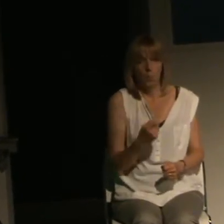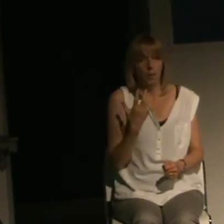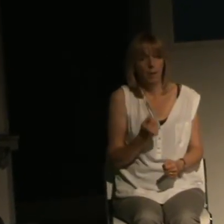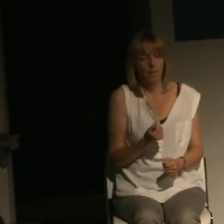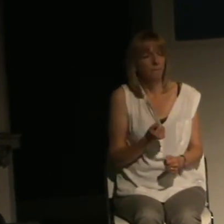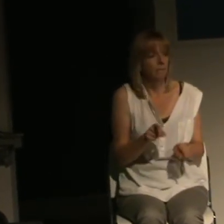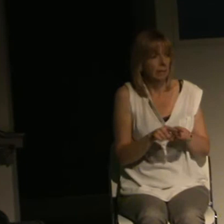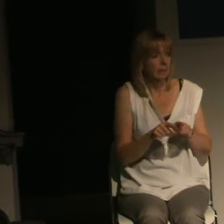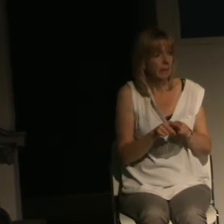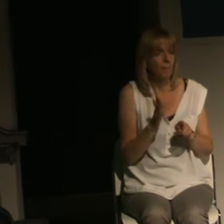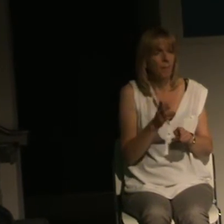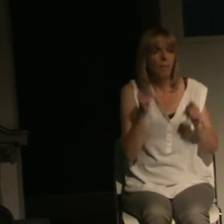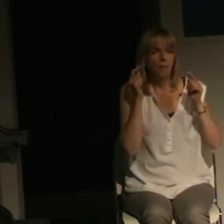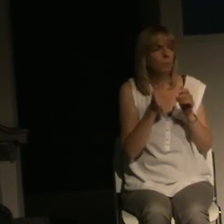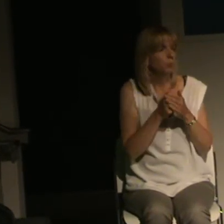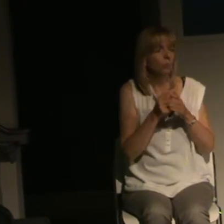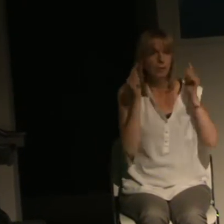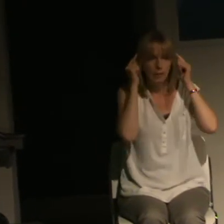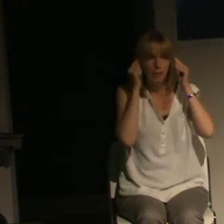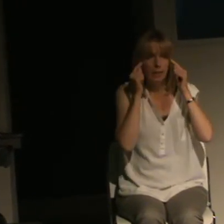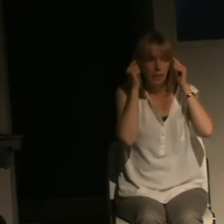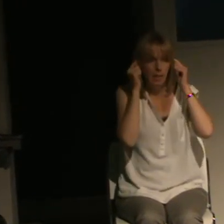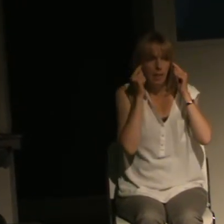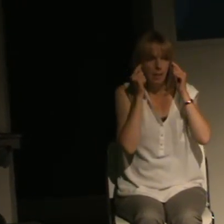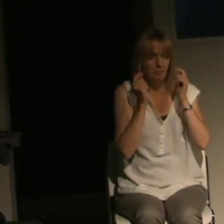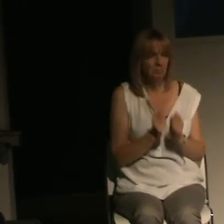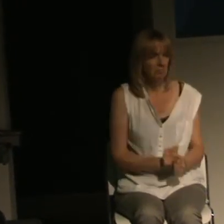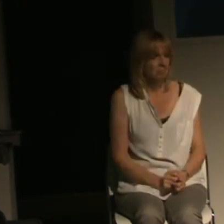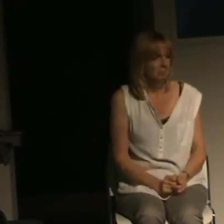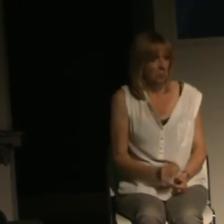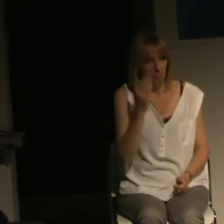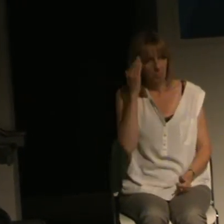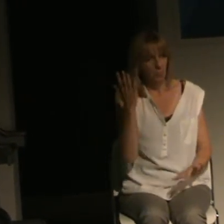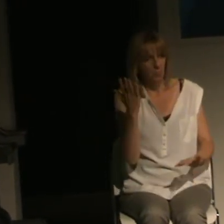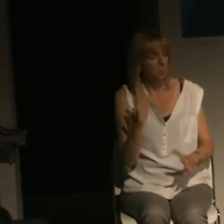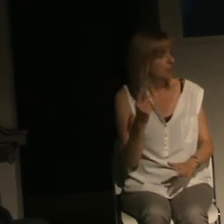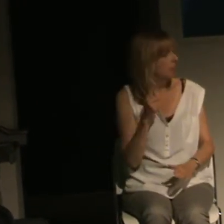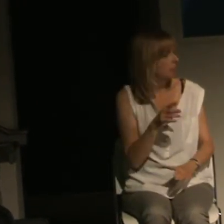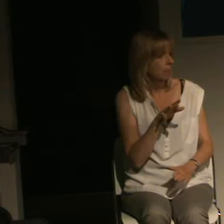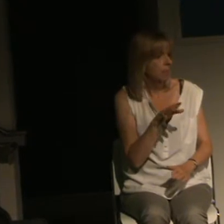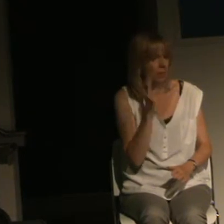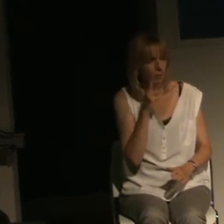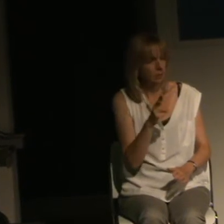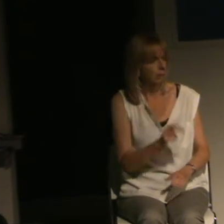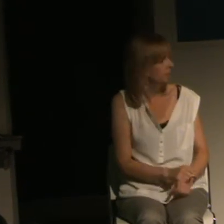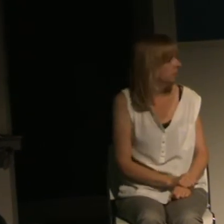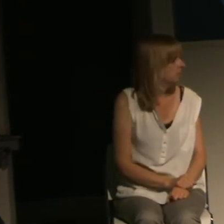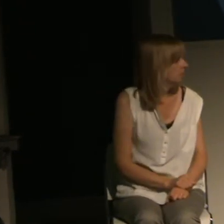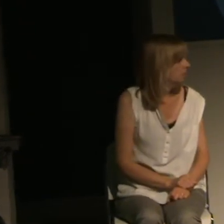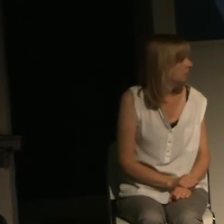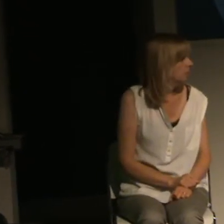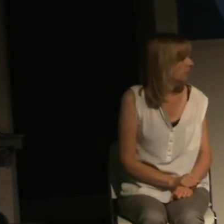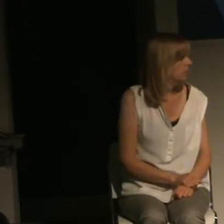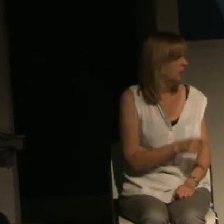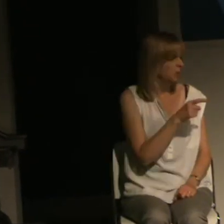heads, and we're mostly unaware of them, but they are there. Now, if we've got a skull like that in flexion, can we then tell how long